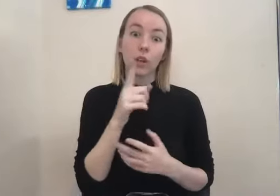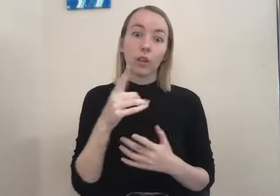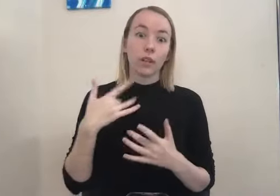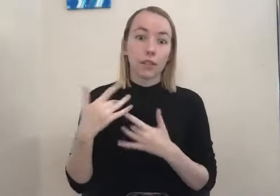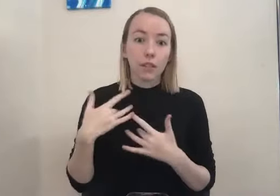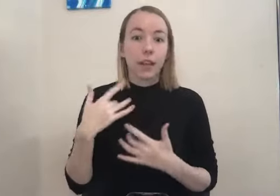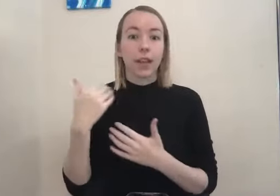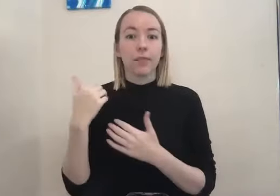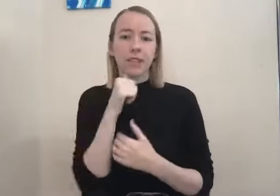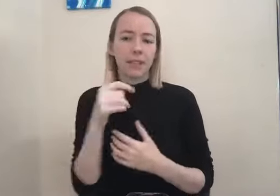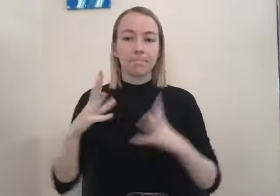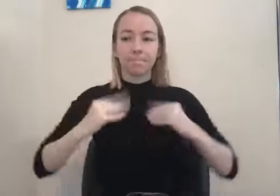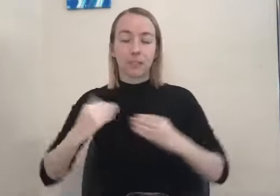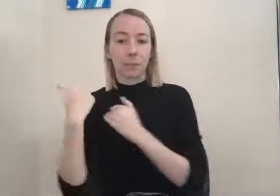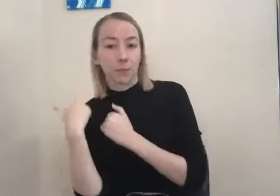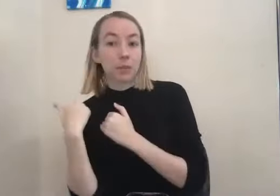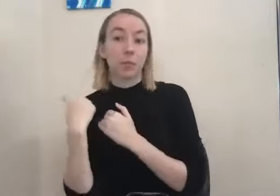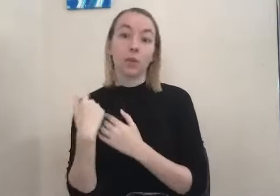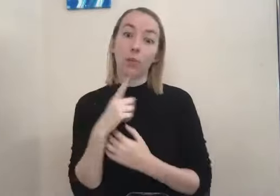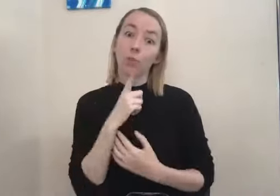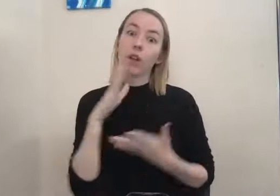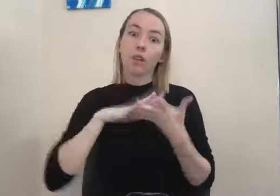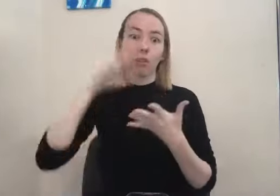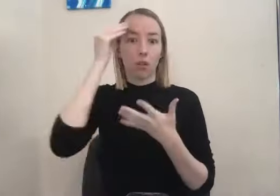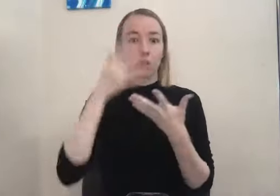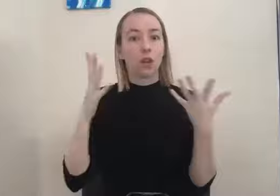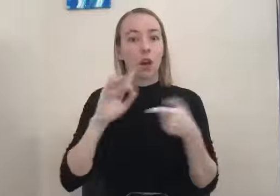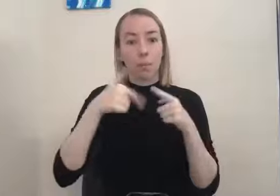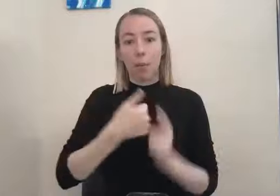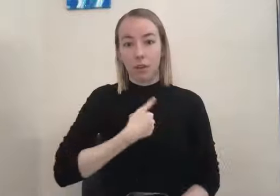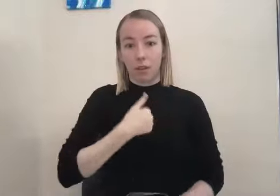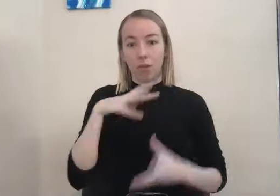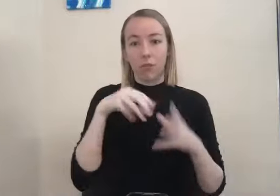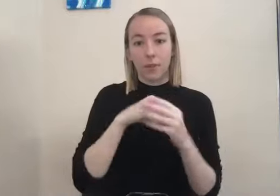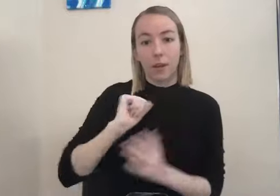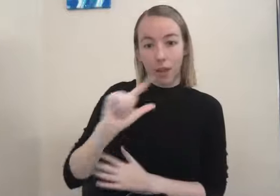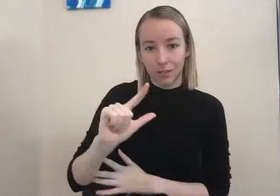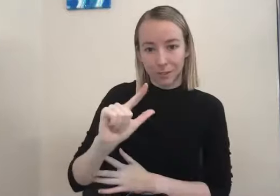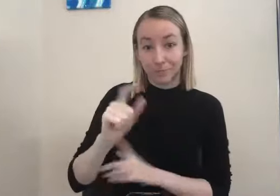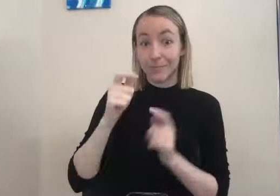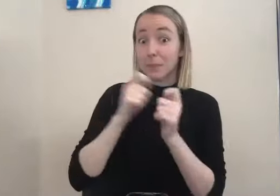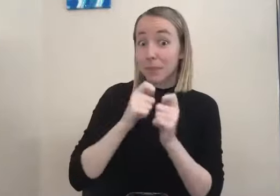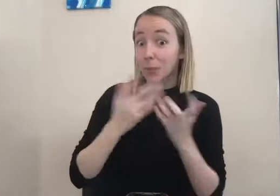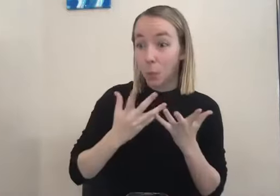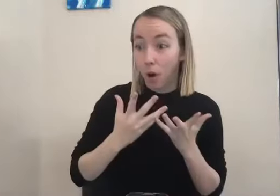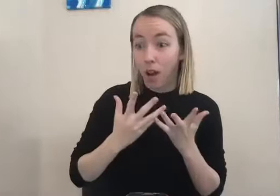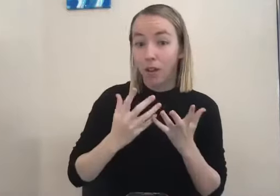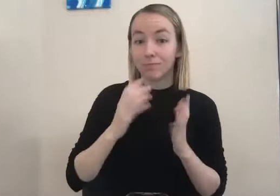loving me, you know, and I thought, my mother must have shared that with you in confidence, and you shouldn't really say that to me. And if I